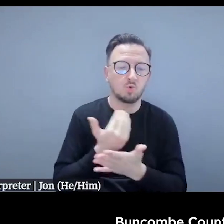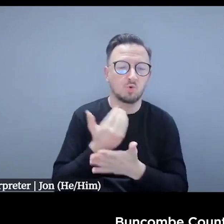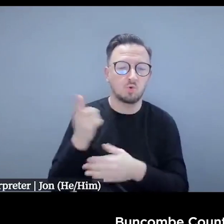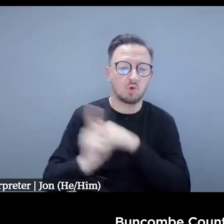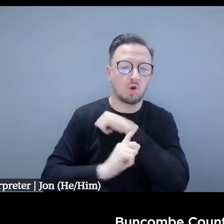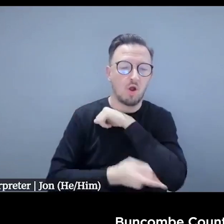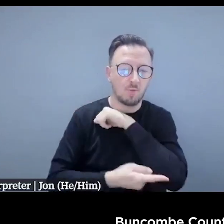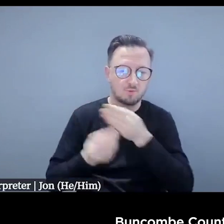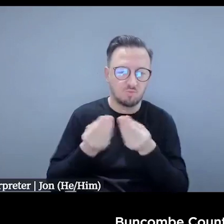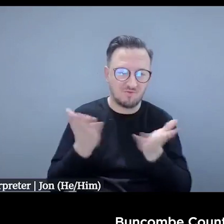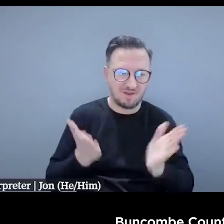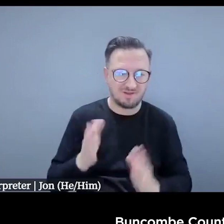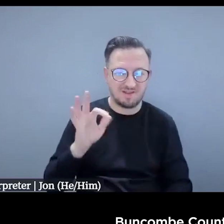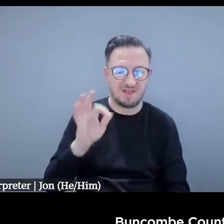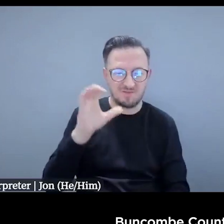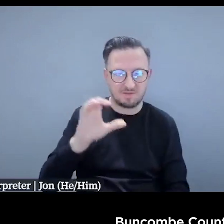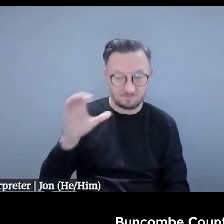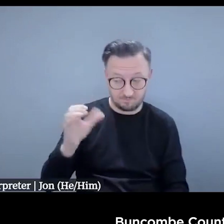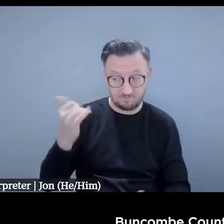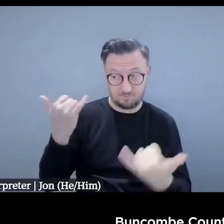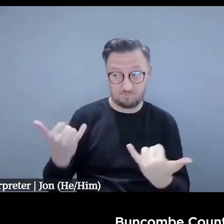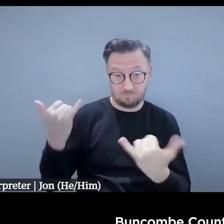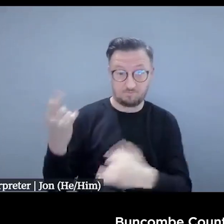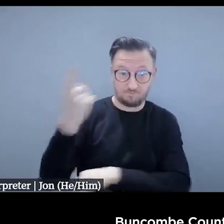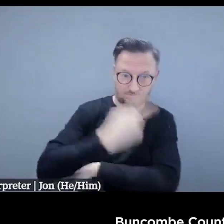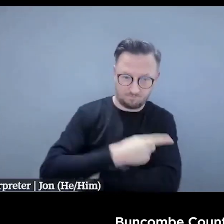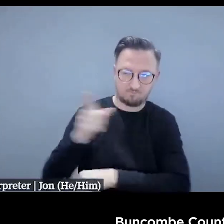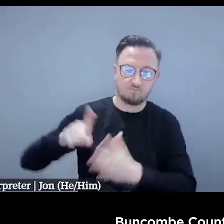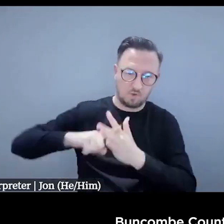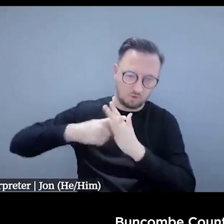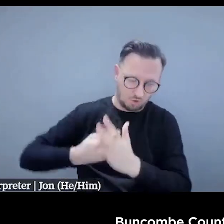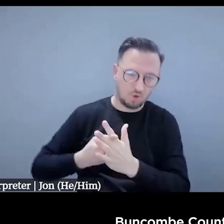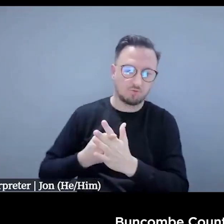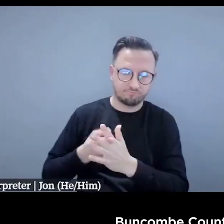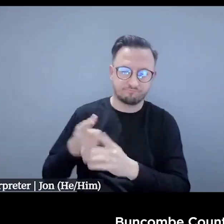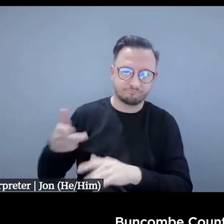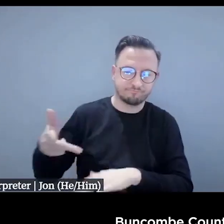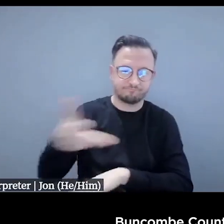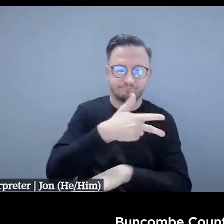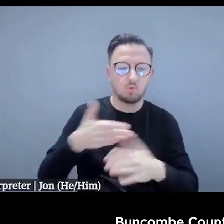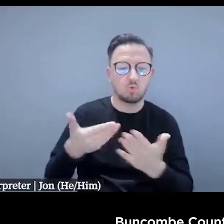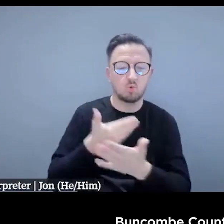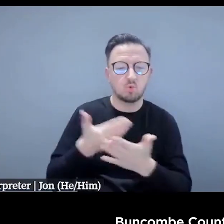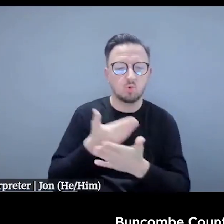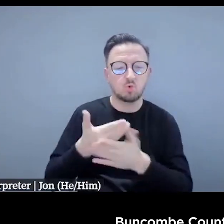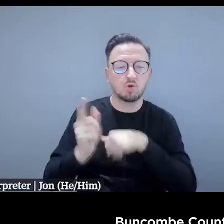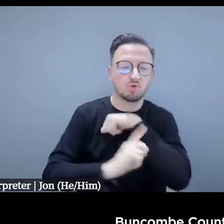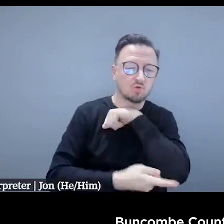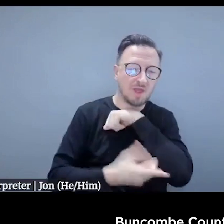Starting today, FCC has officially started servicing the community as the new trash and recycling collection